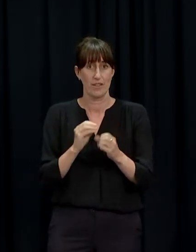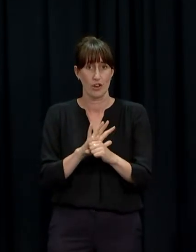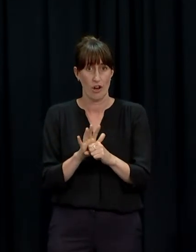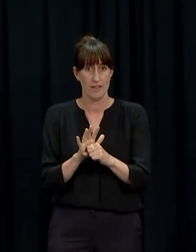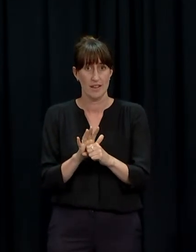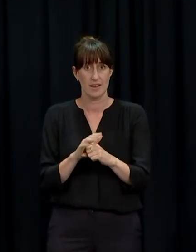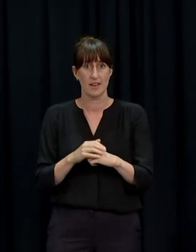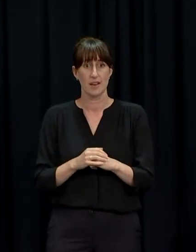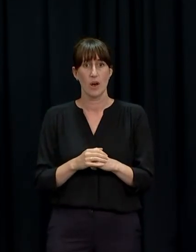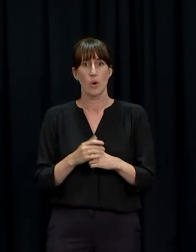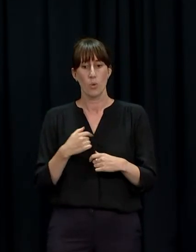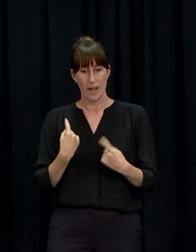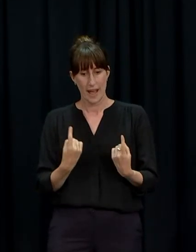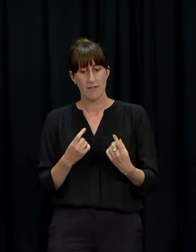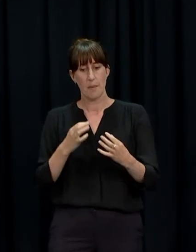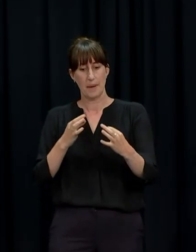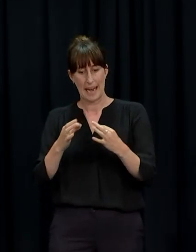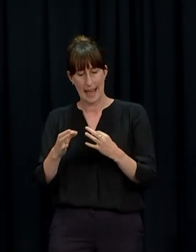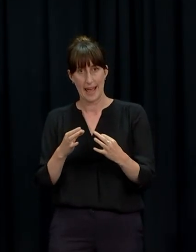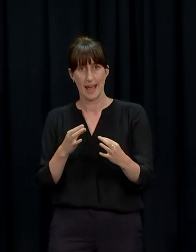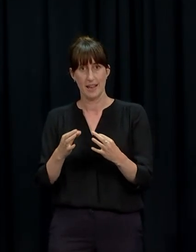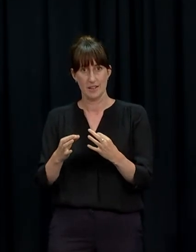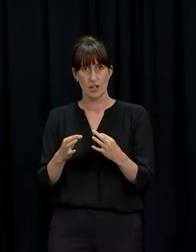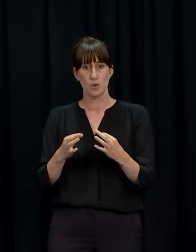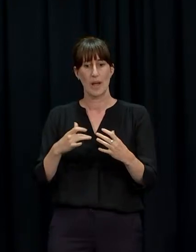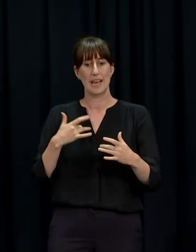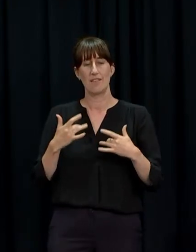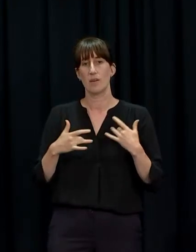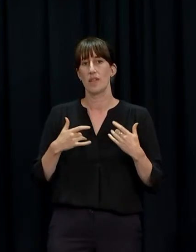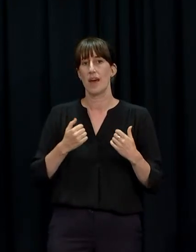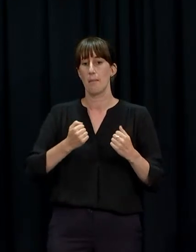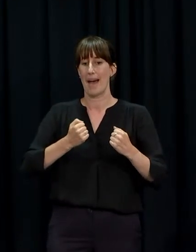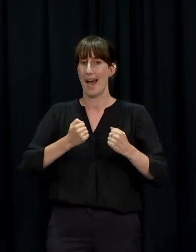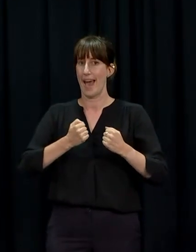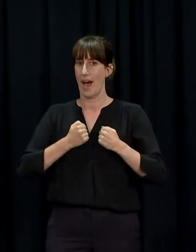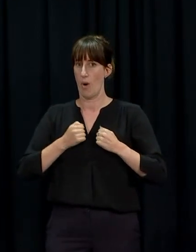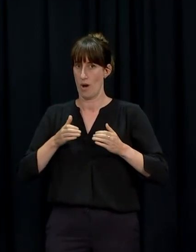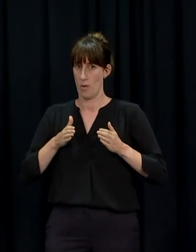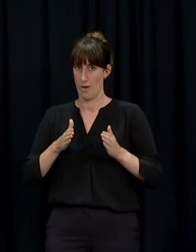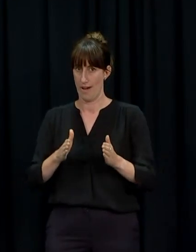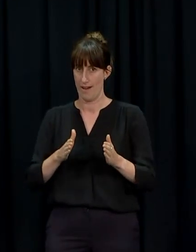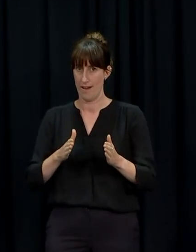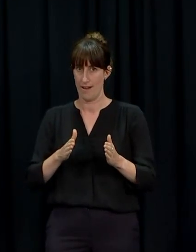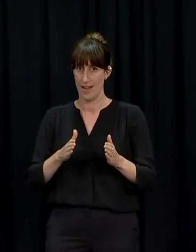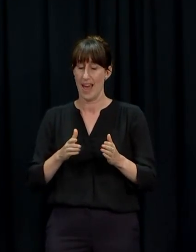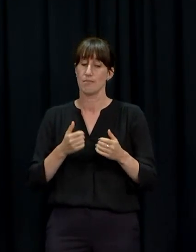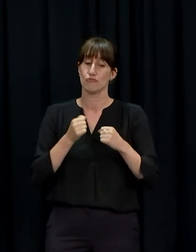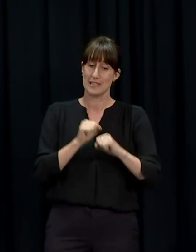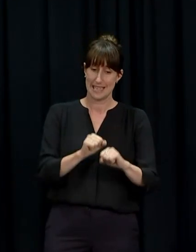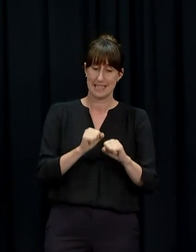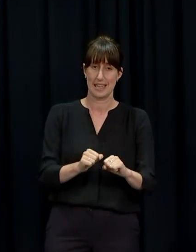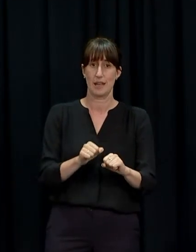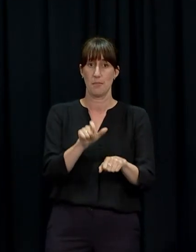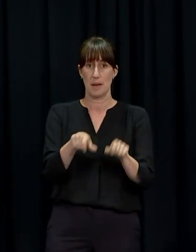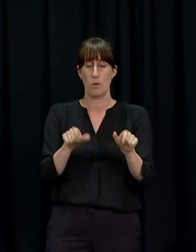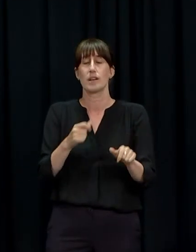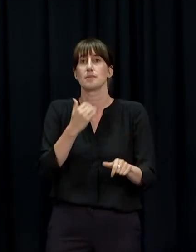our response to Omicron, that we're living with it on our terms and protecting people to the greatest extent possible. Joe.